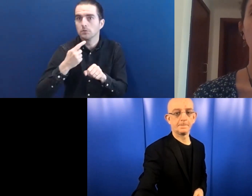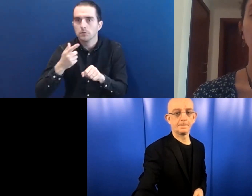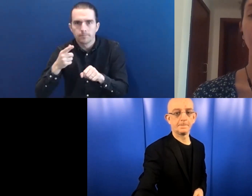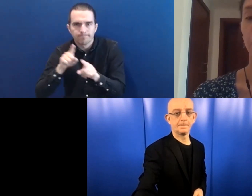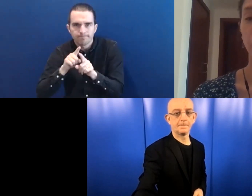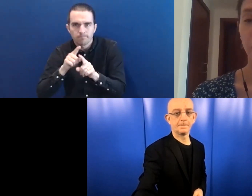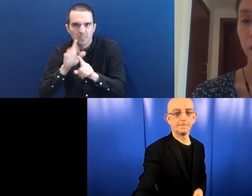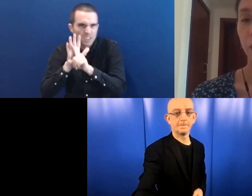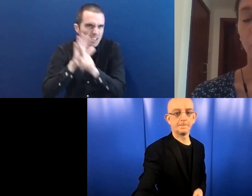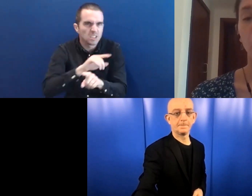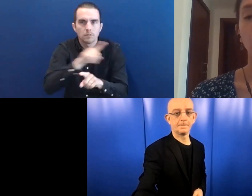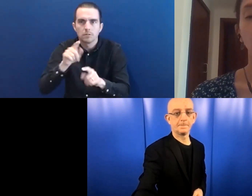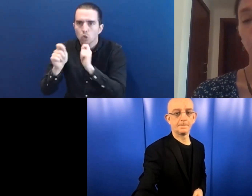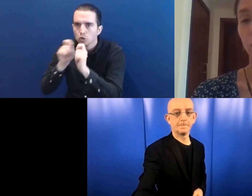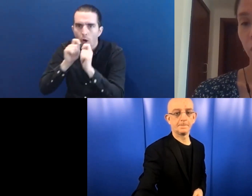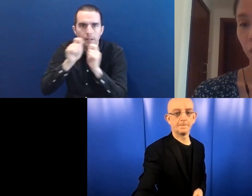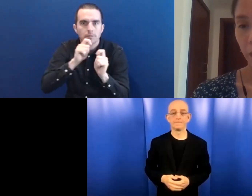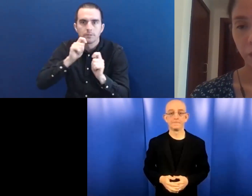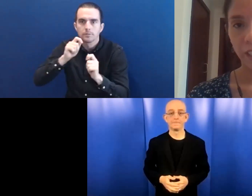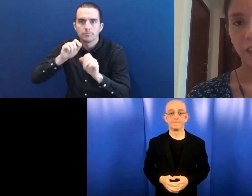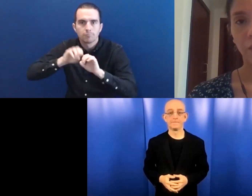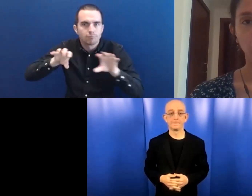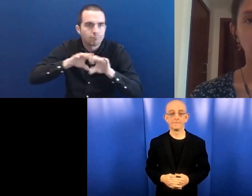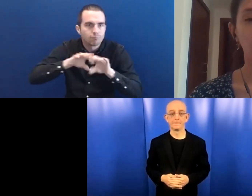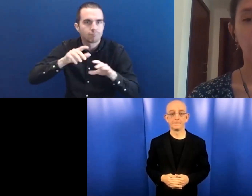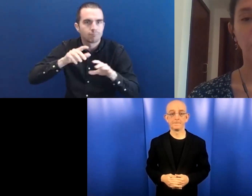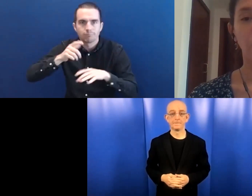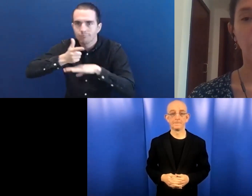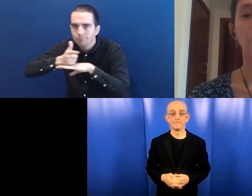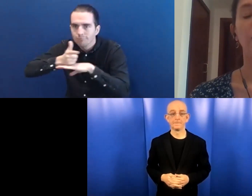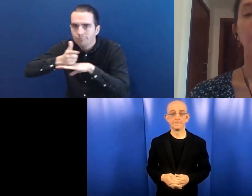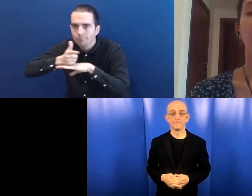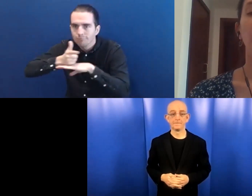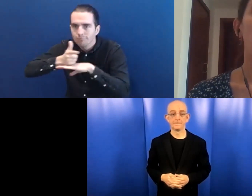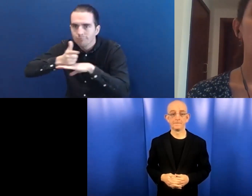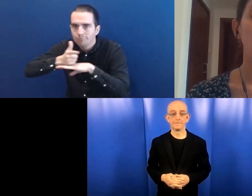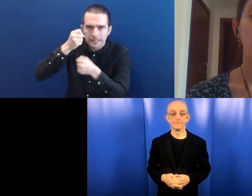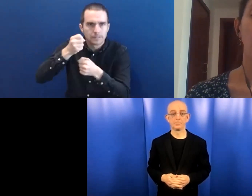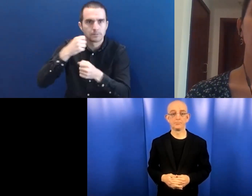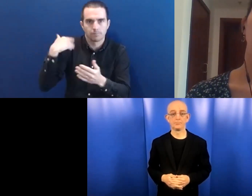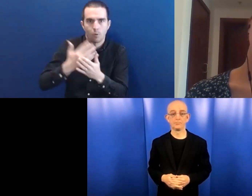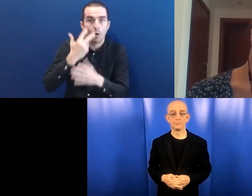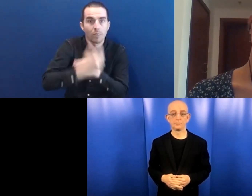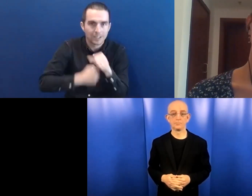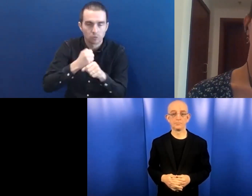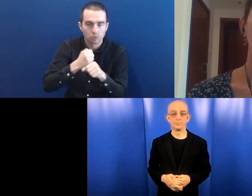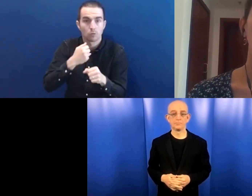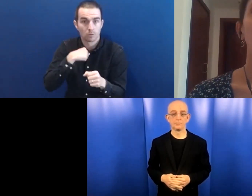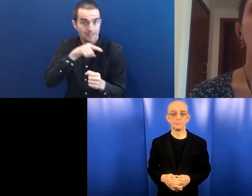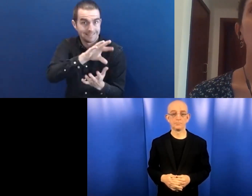resolution at the Human Rights Council to support closer monitoring of the human rights crisis there. And we also worked with local